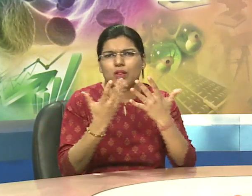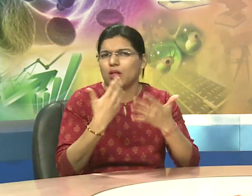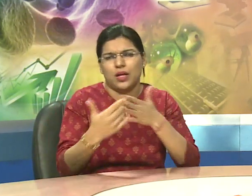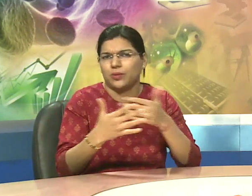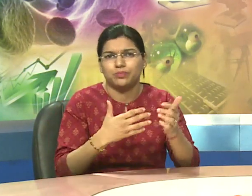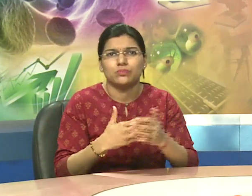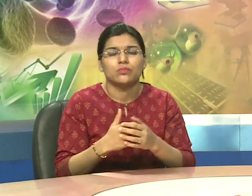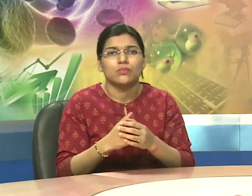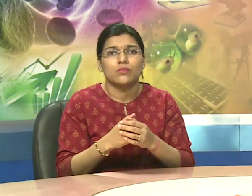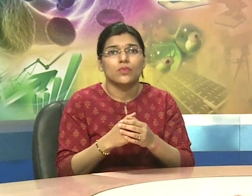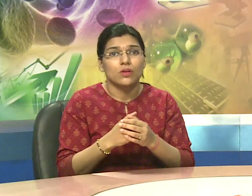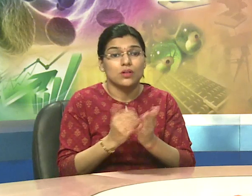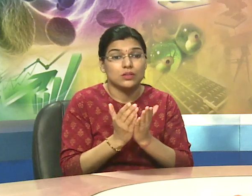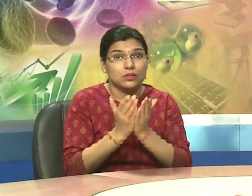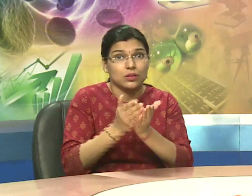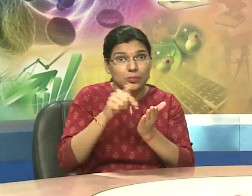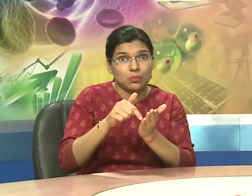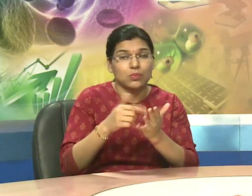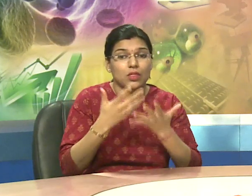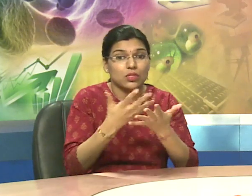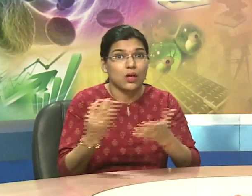in India or world